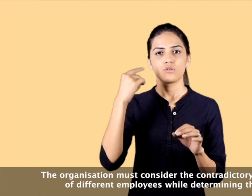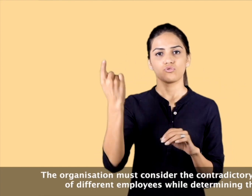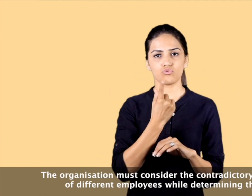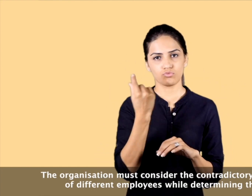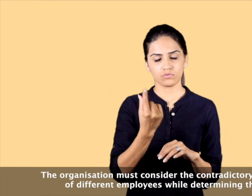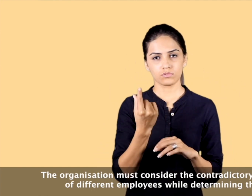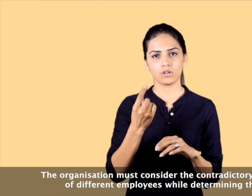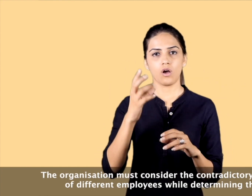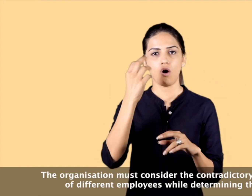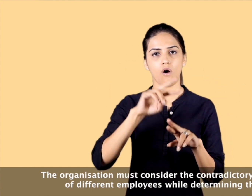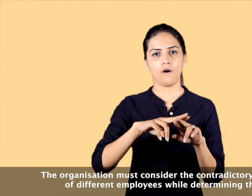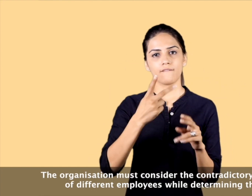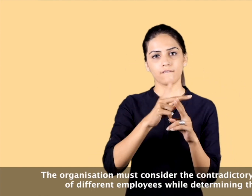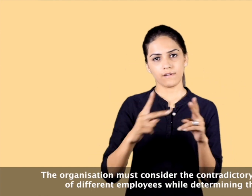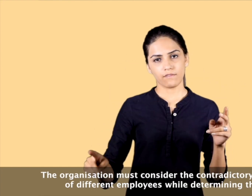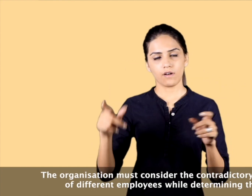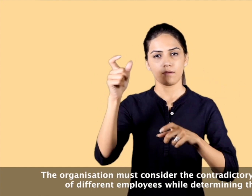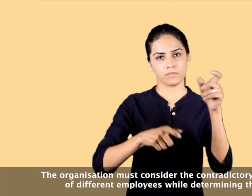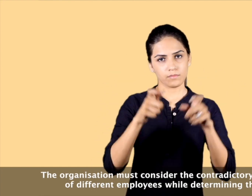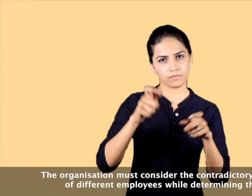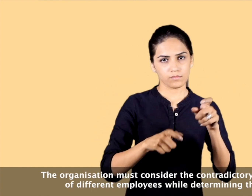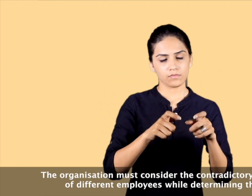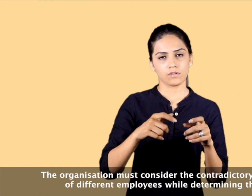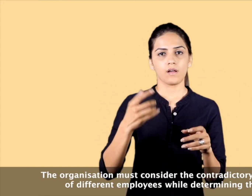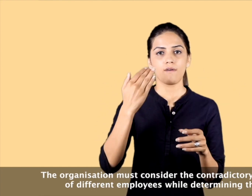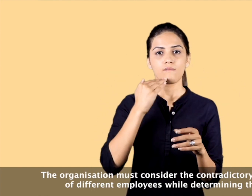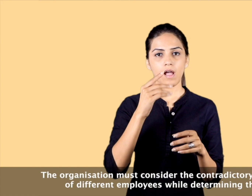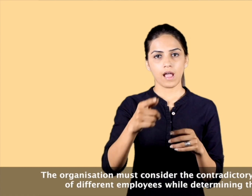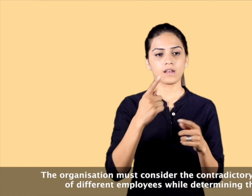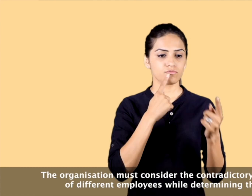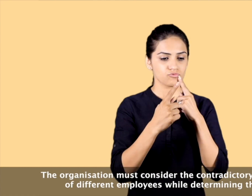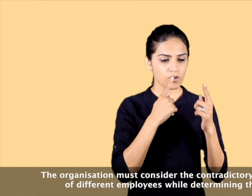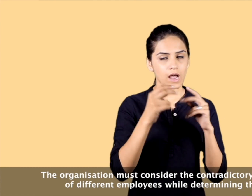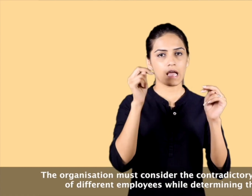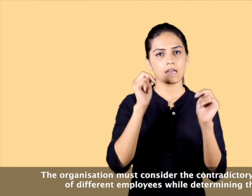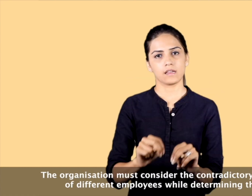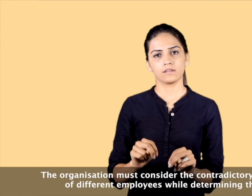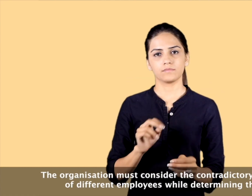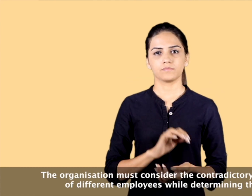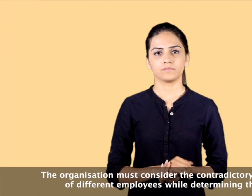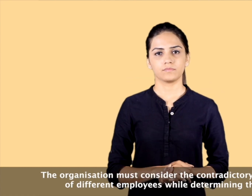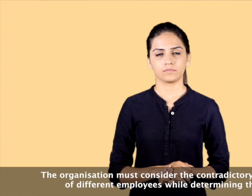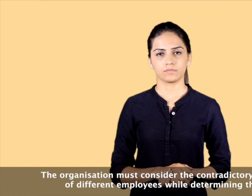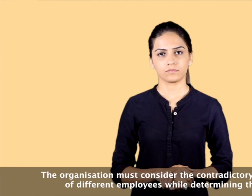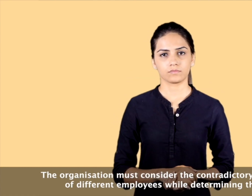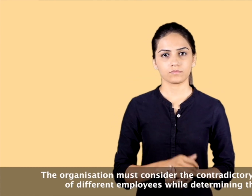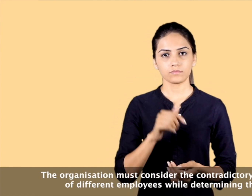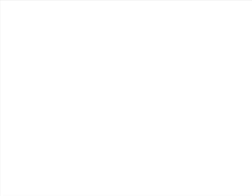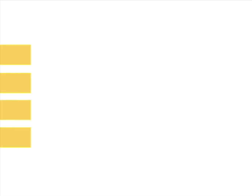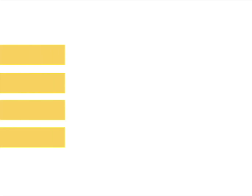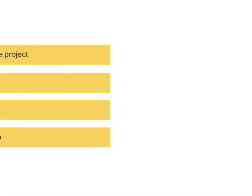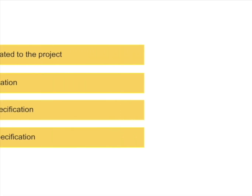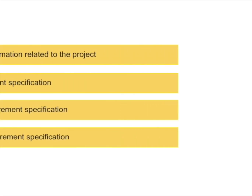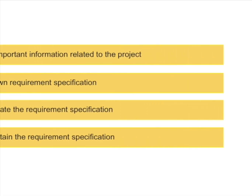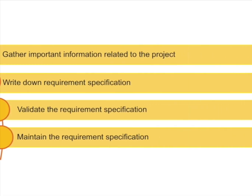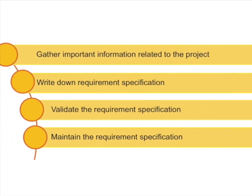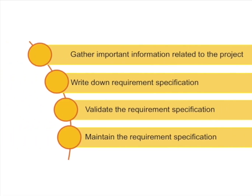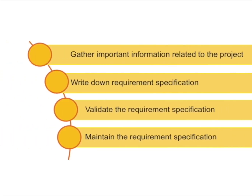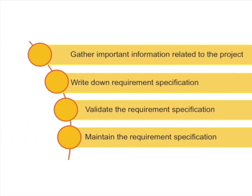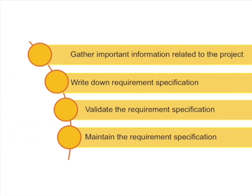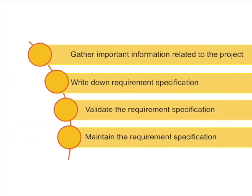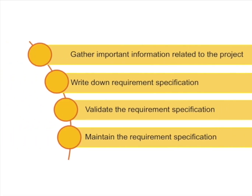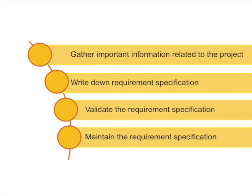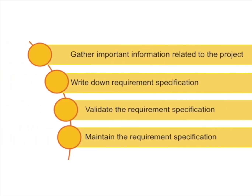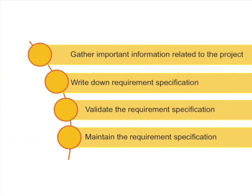the contradictory requirements of different employees while determining the needs. Gather